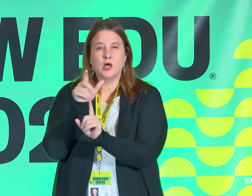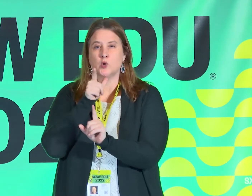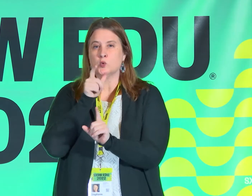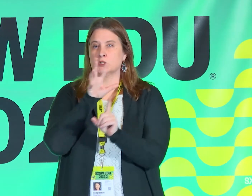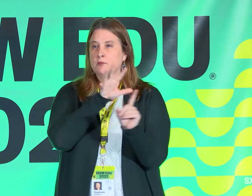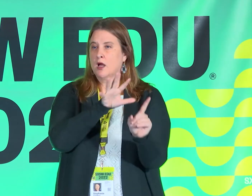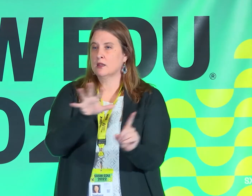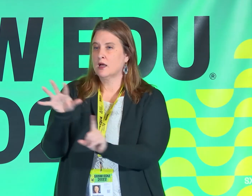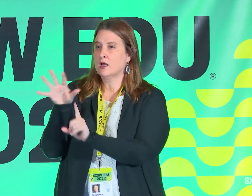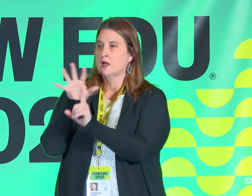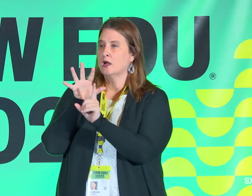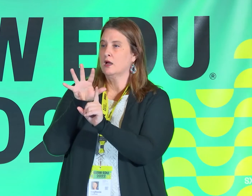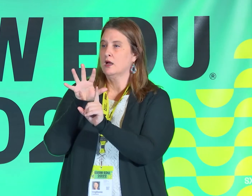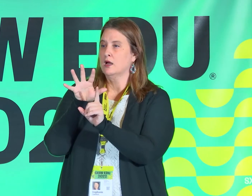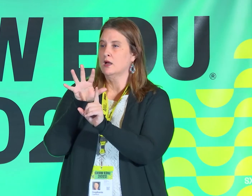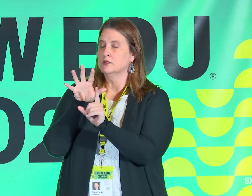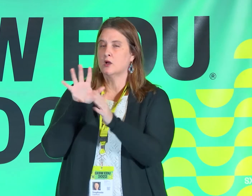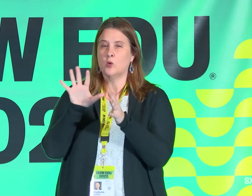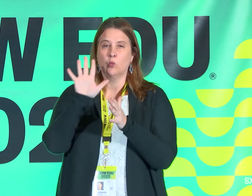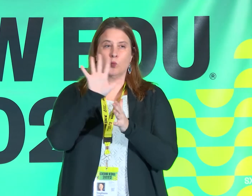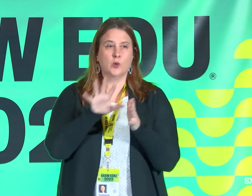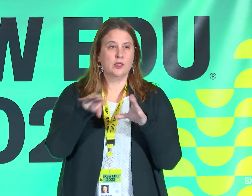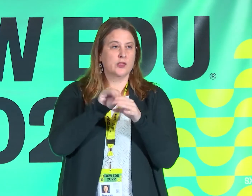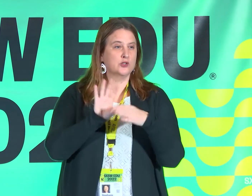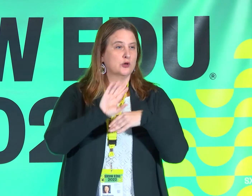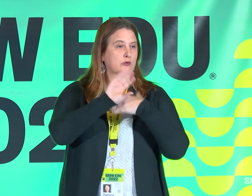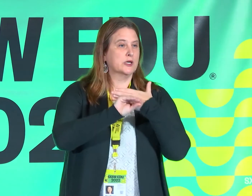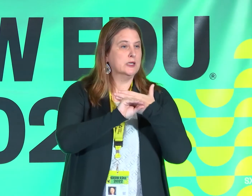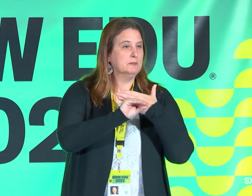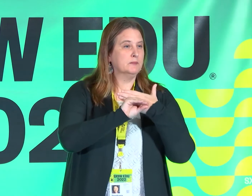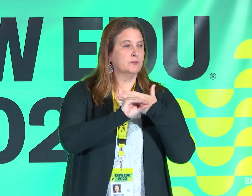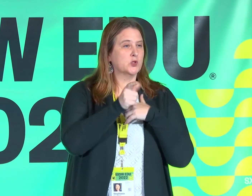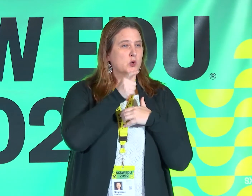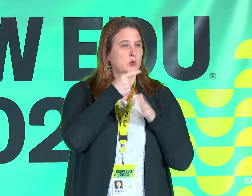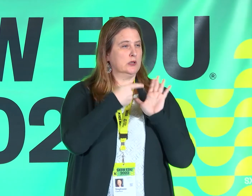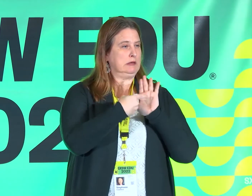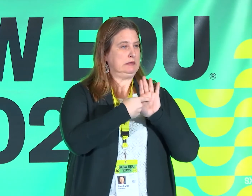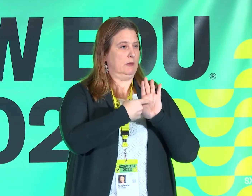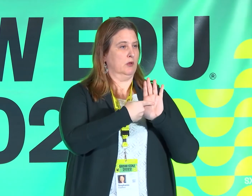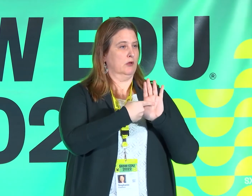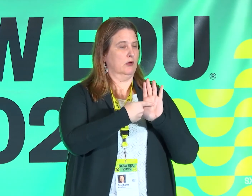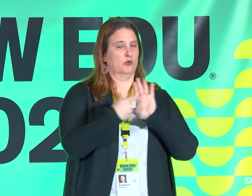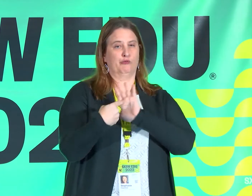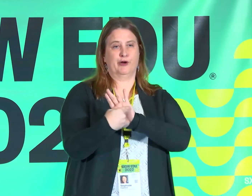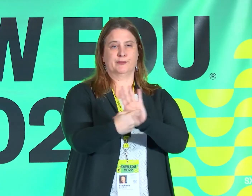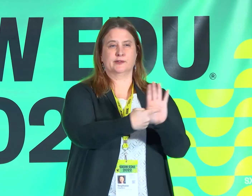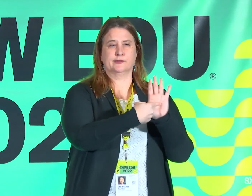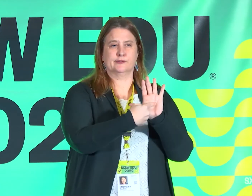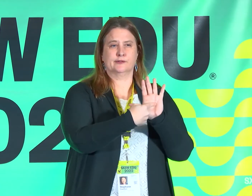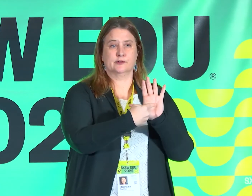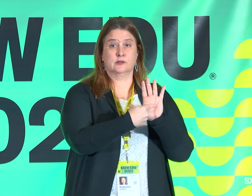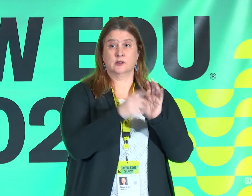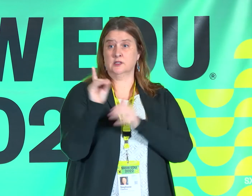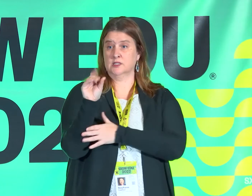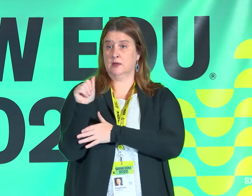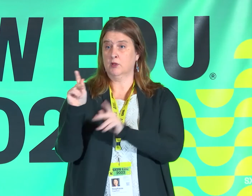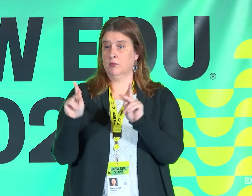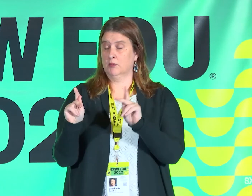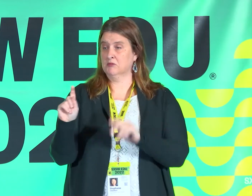people who were spotlighting disability doesn't often show up. Who are your examples? Who do you have